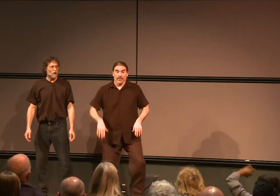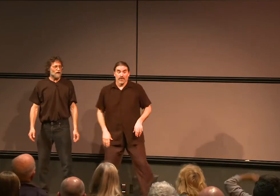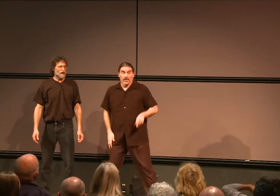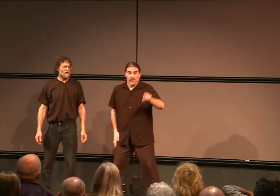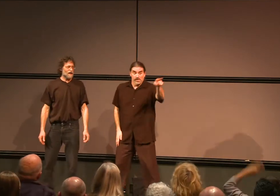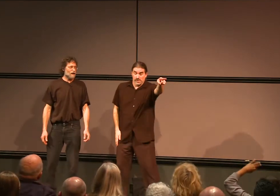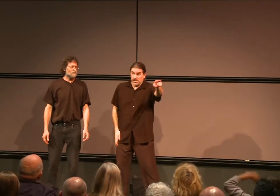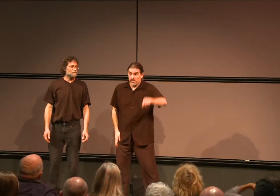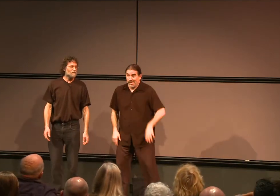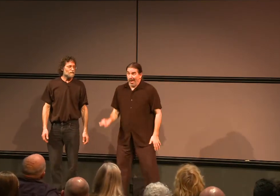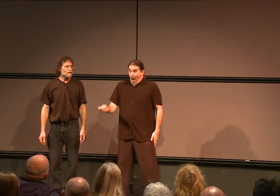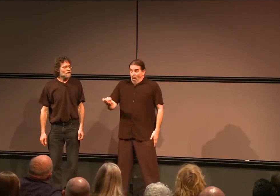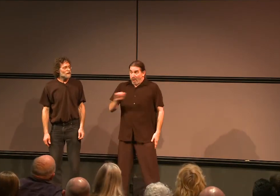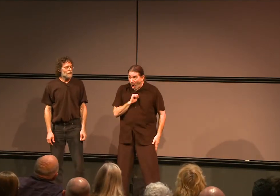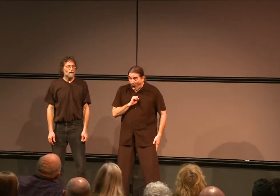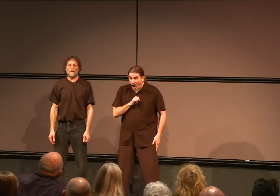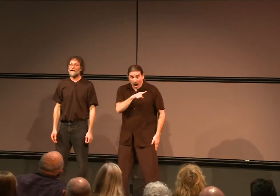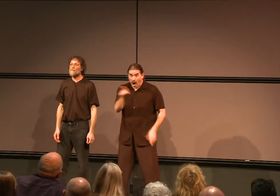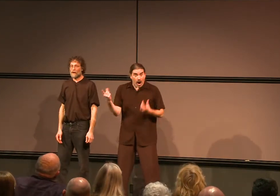Okay, now, when he burps,